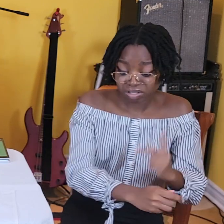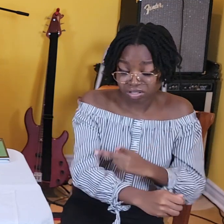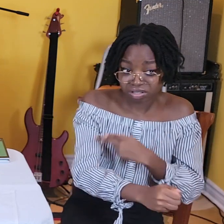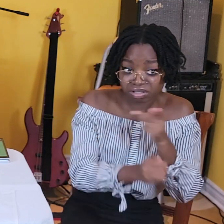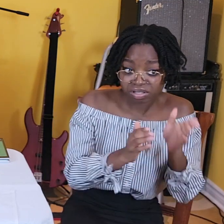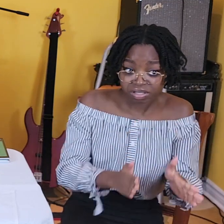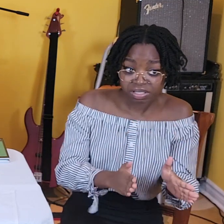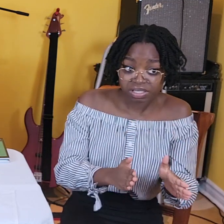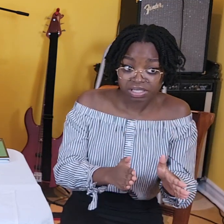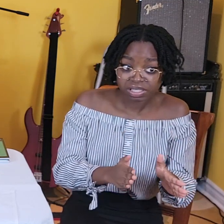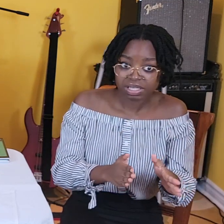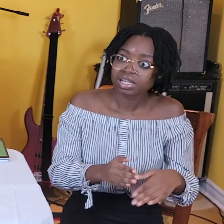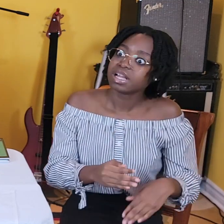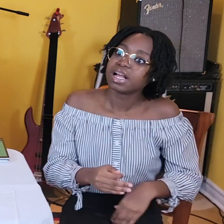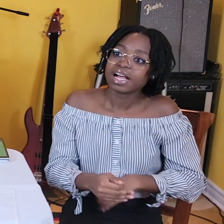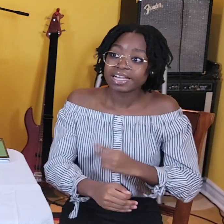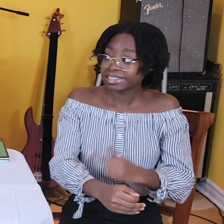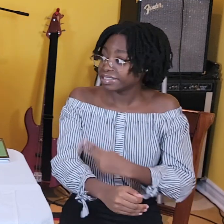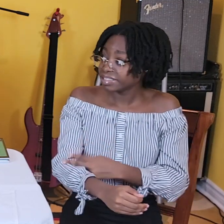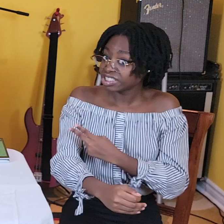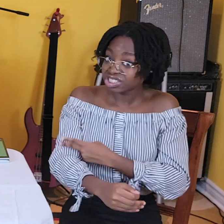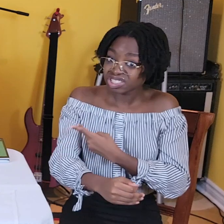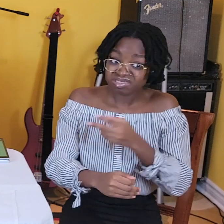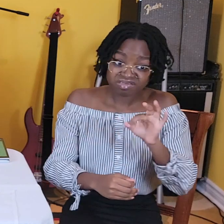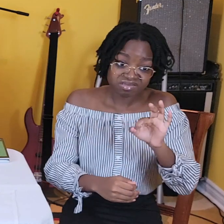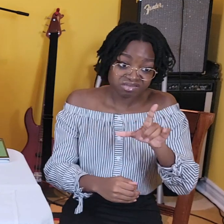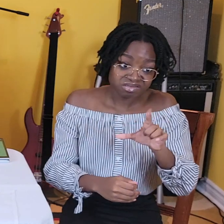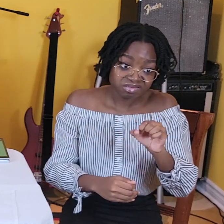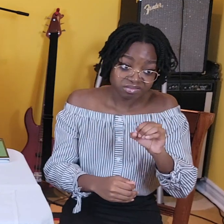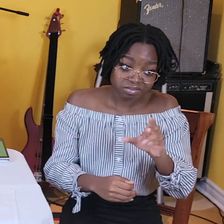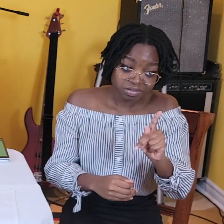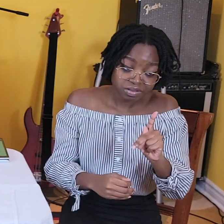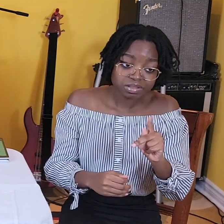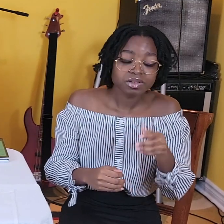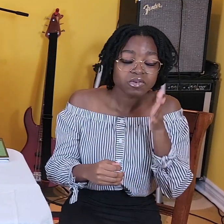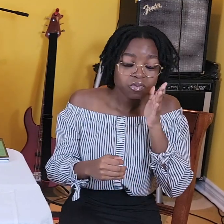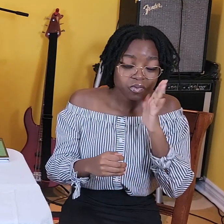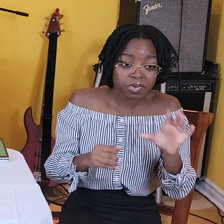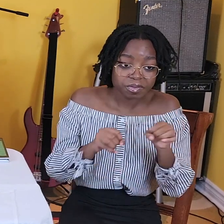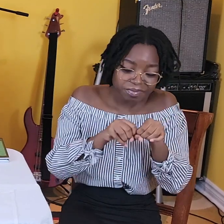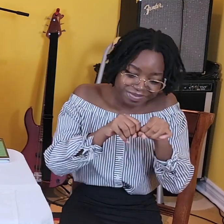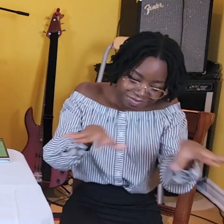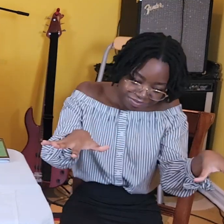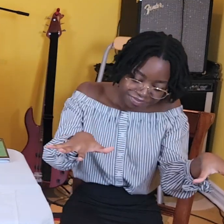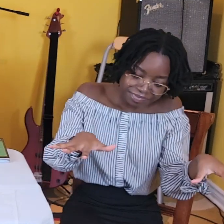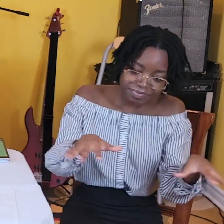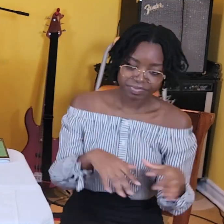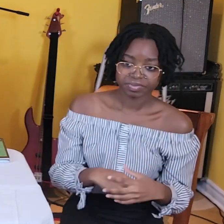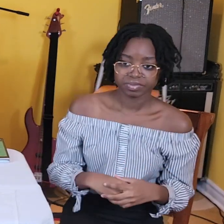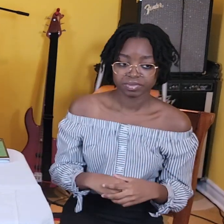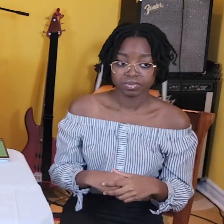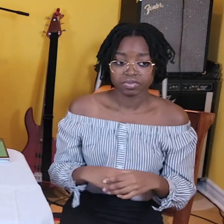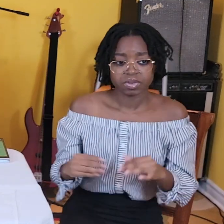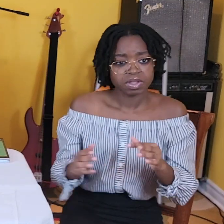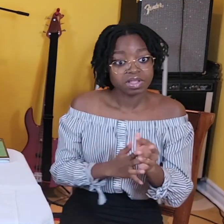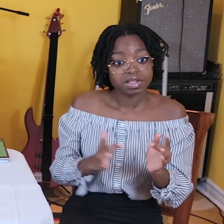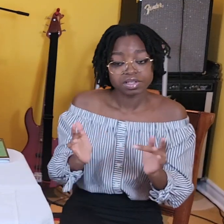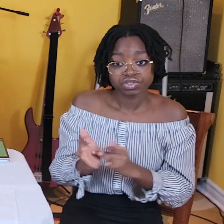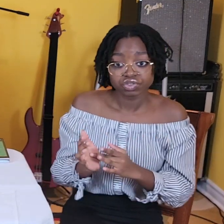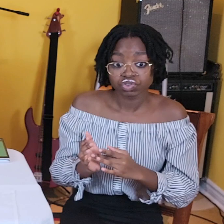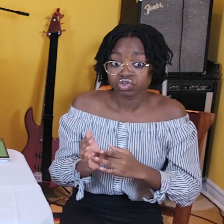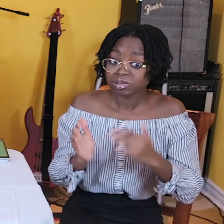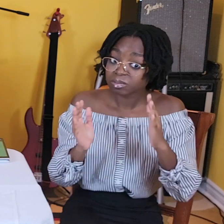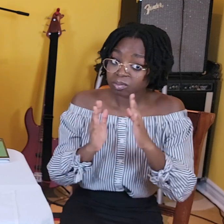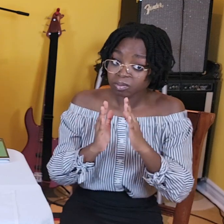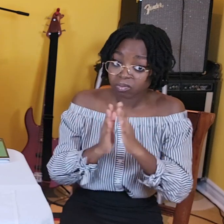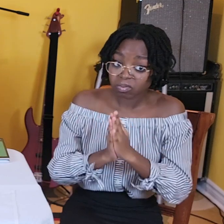be scattered." And then our Lord Jesus Christ also said three prayers. He said